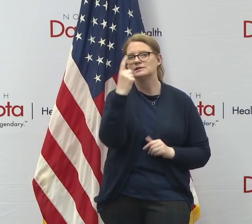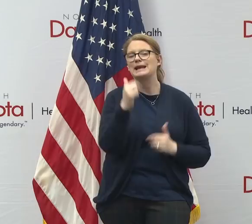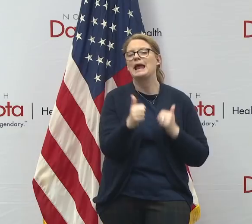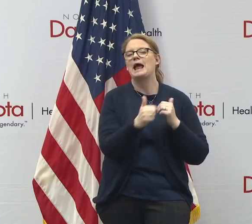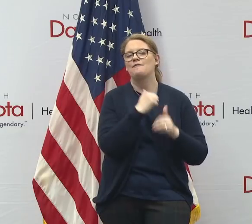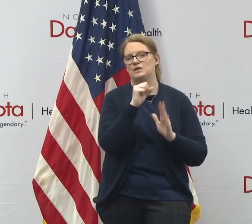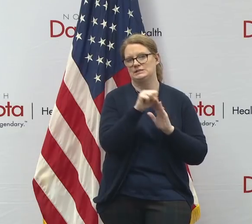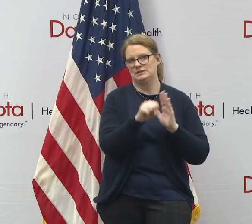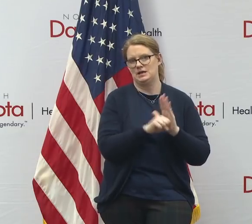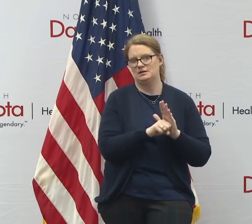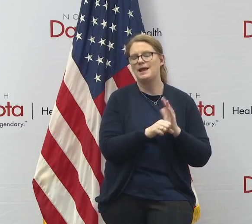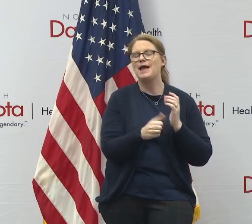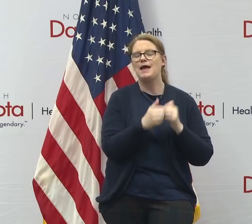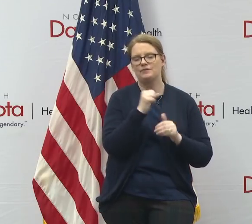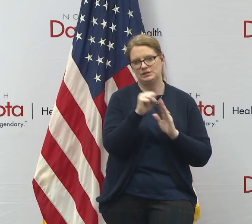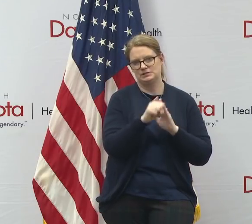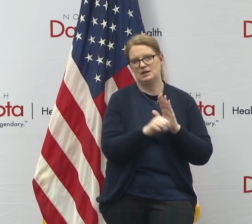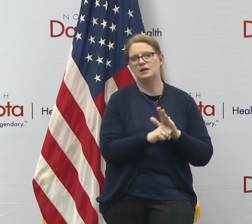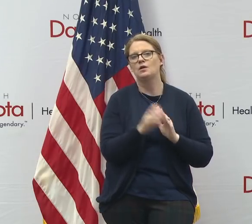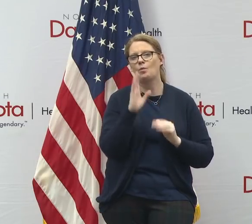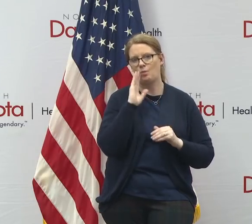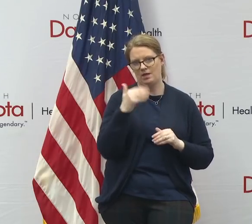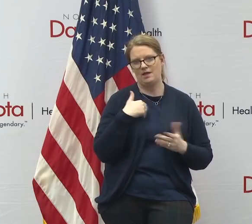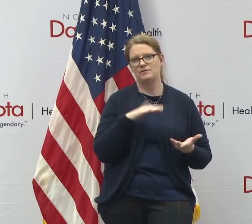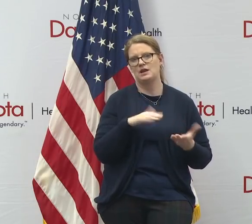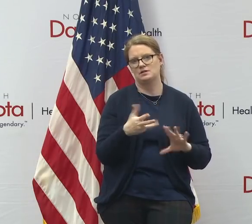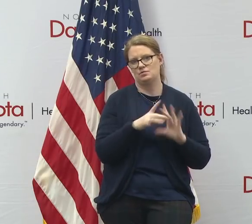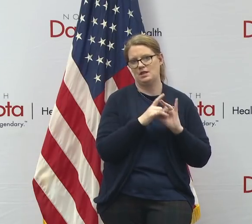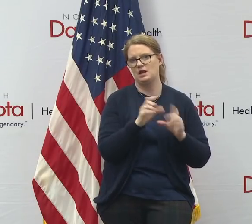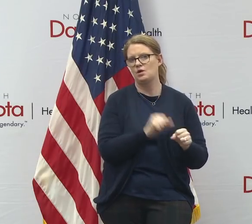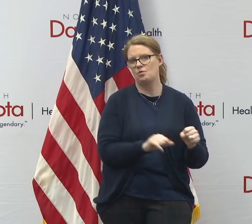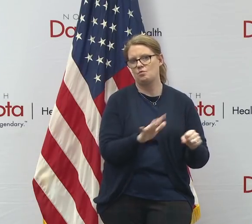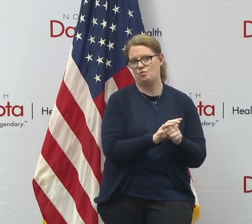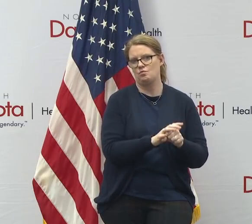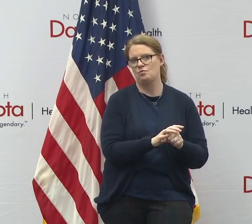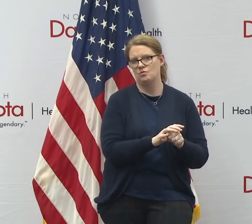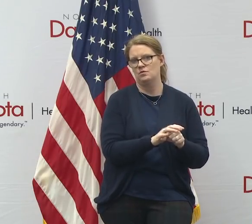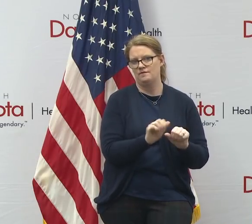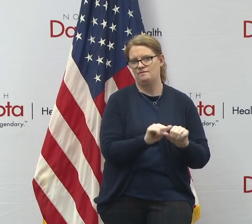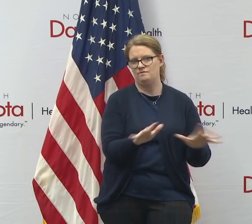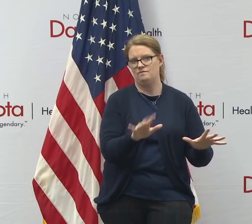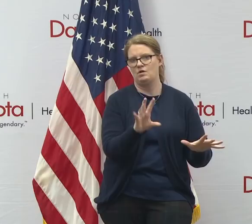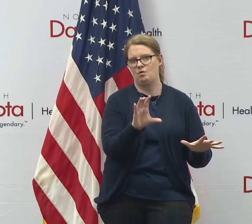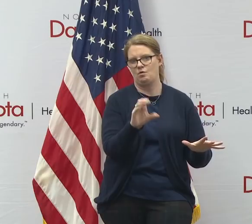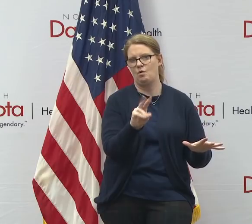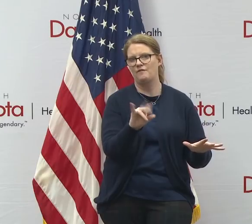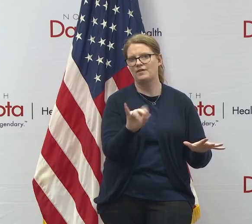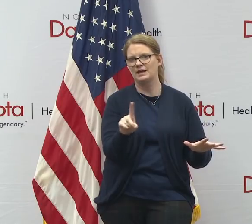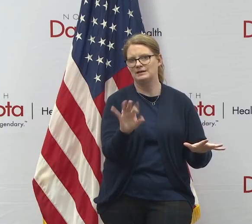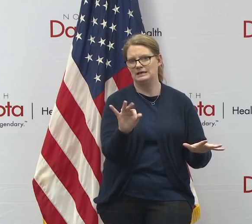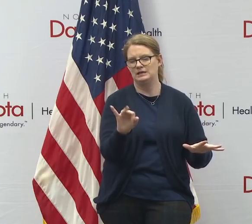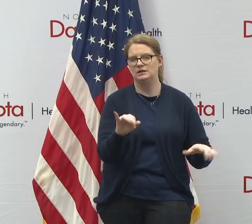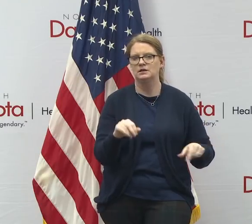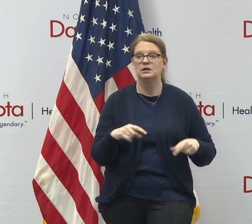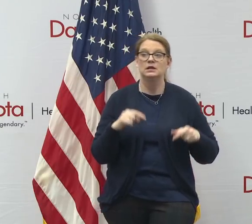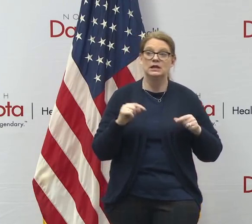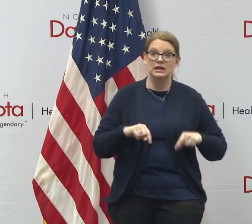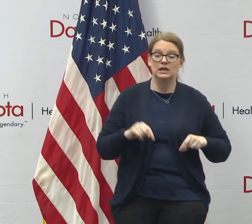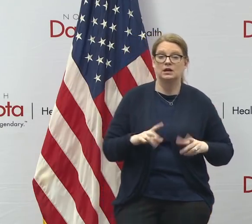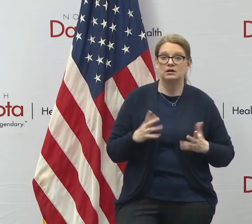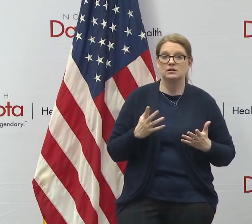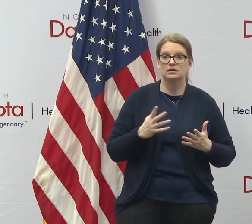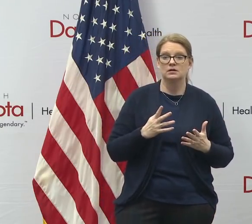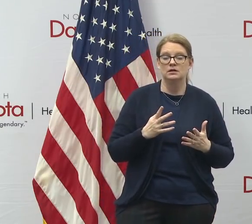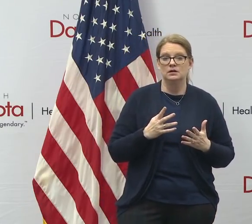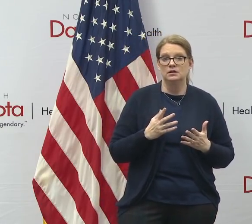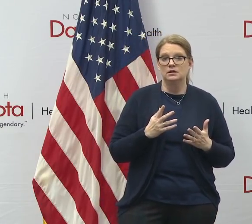have at least some deaths related to COVID-19. And I guess we can celebrate that that it took